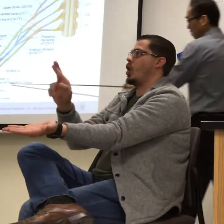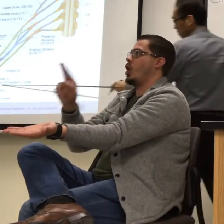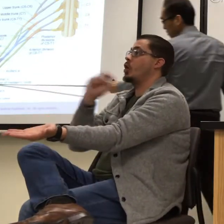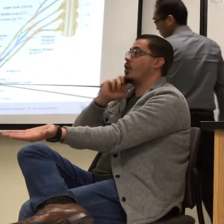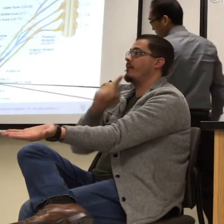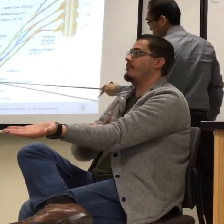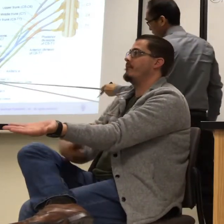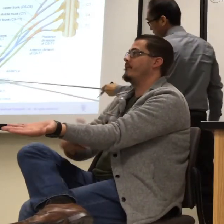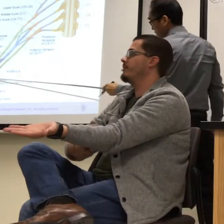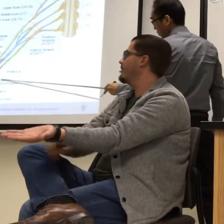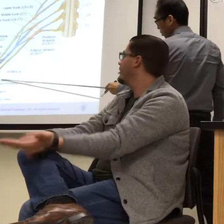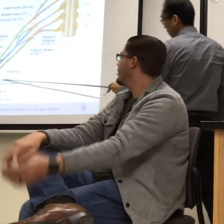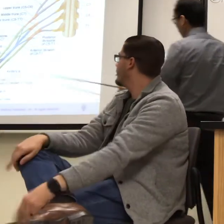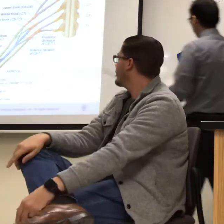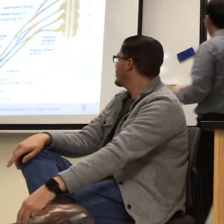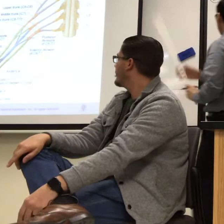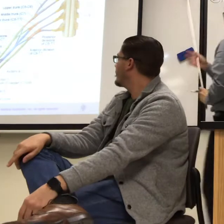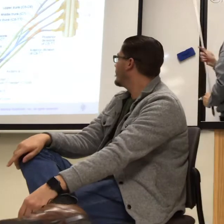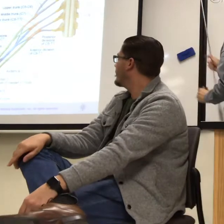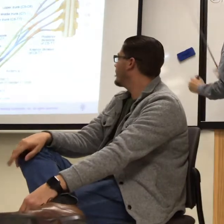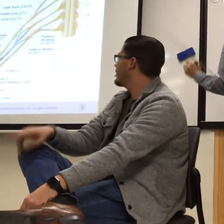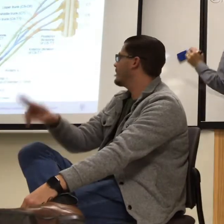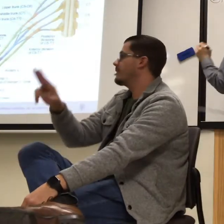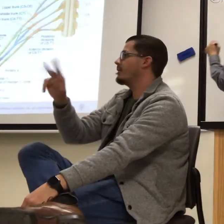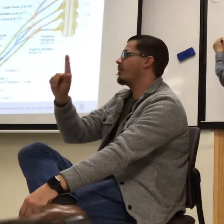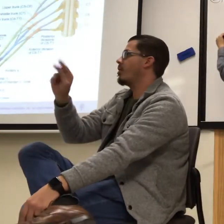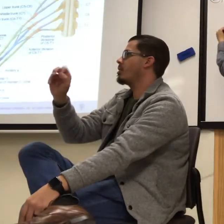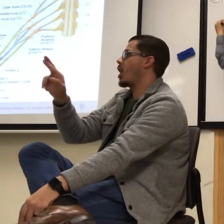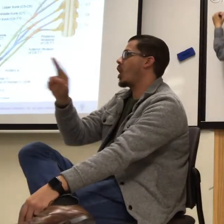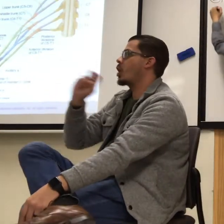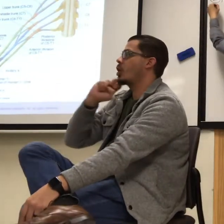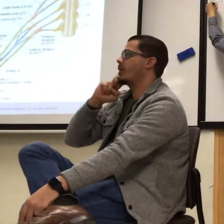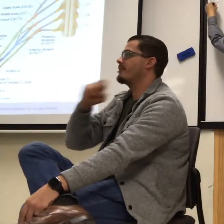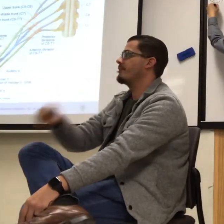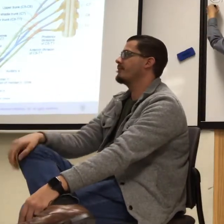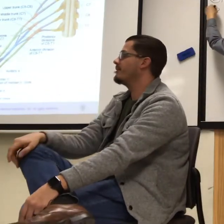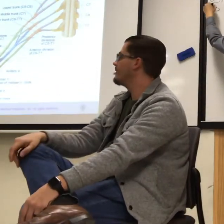Right there. There's a pointing to the term on the figure.